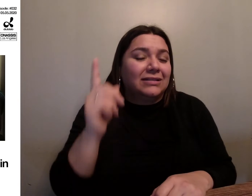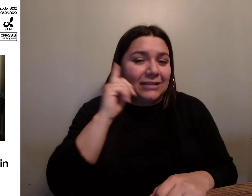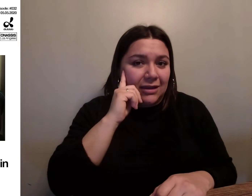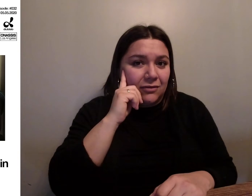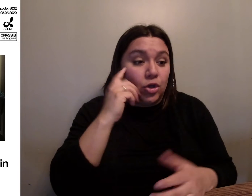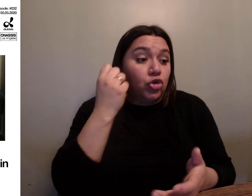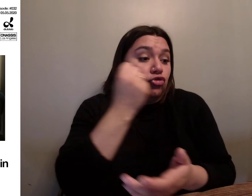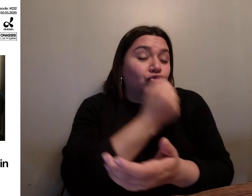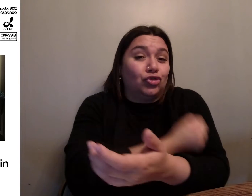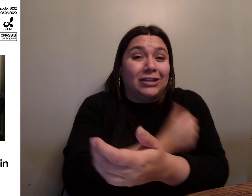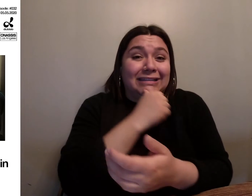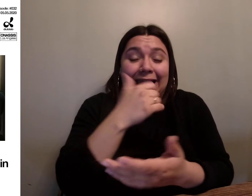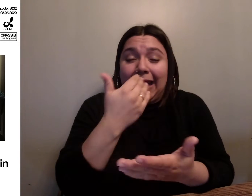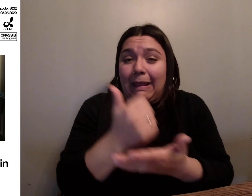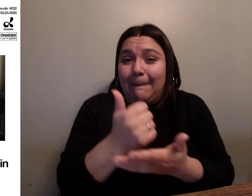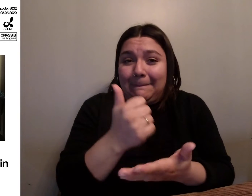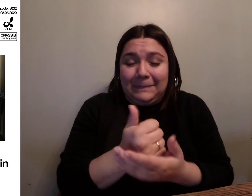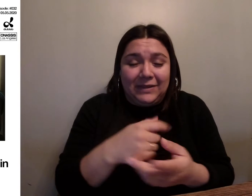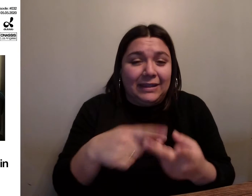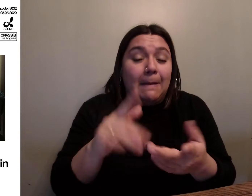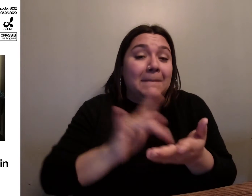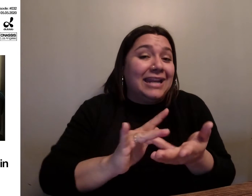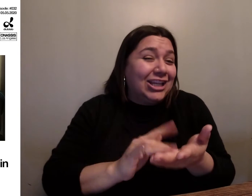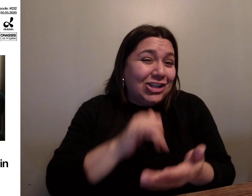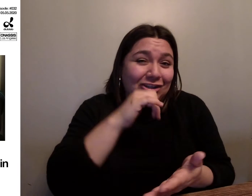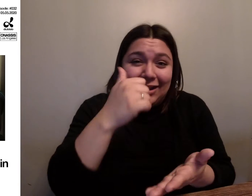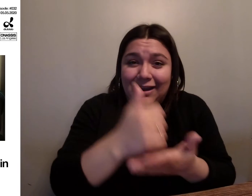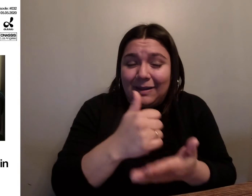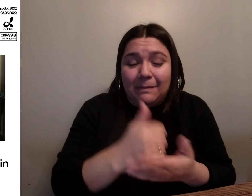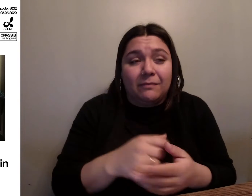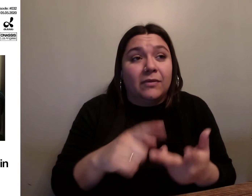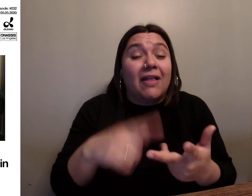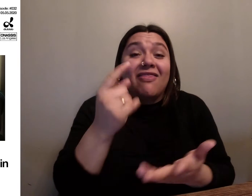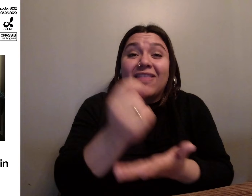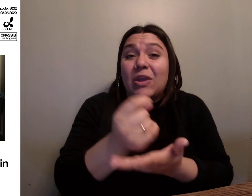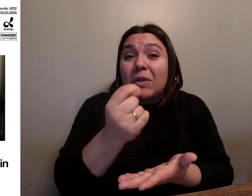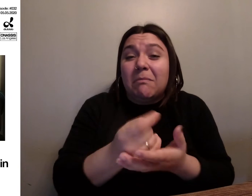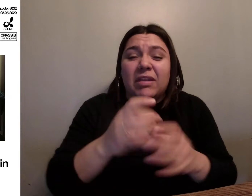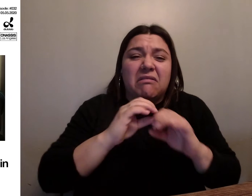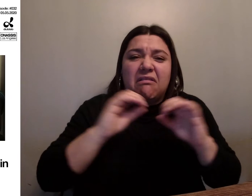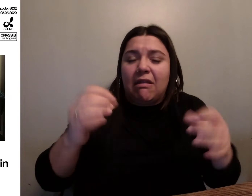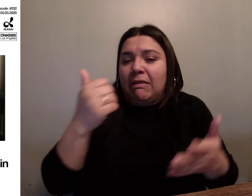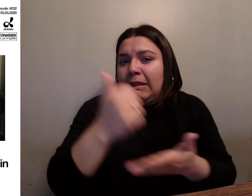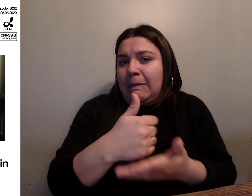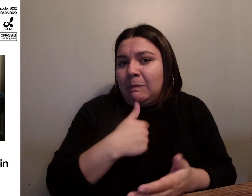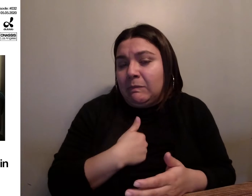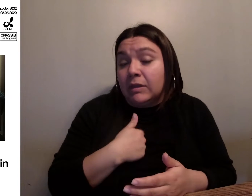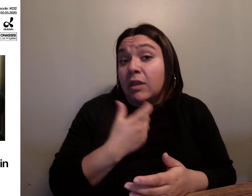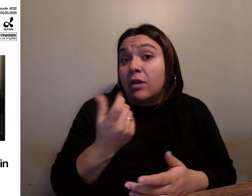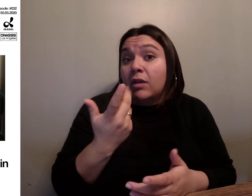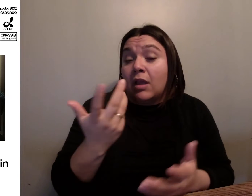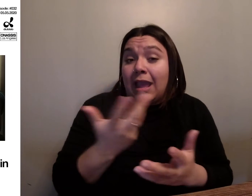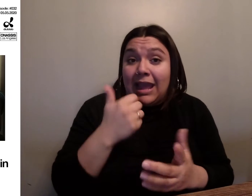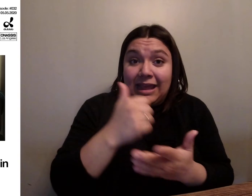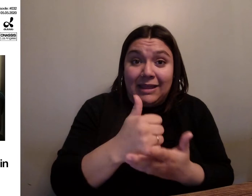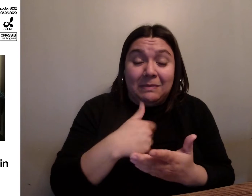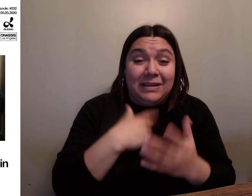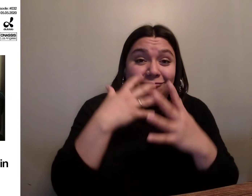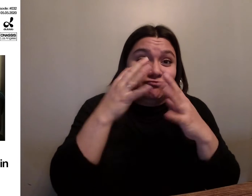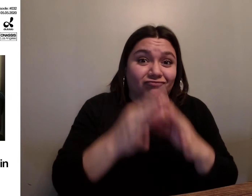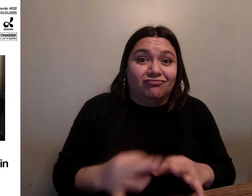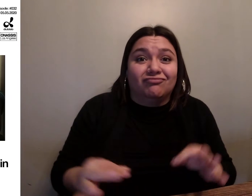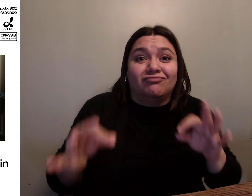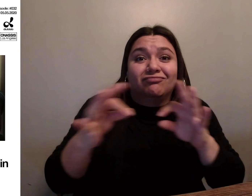no therapy, nothing did it. The only thing that has mattered to me and helped mitigate that